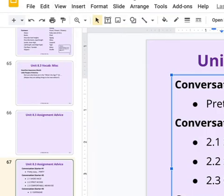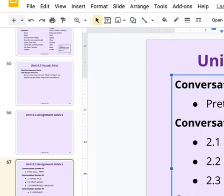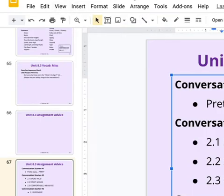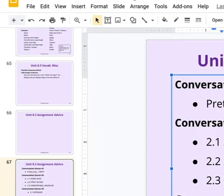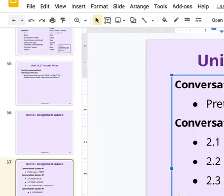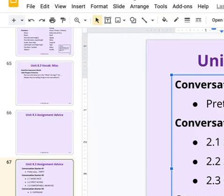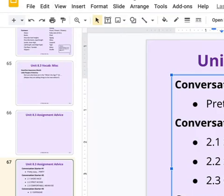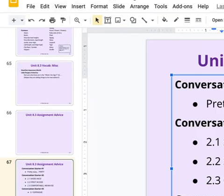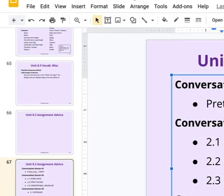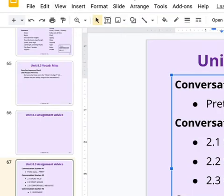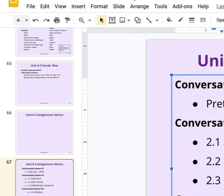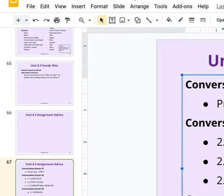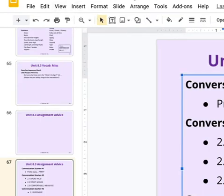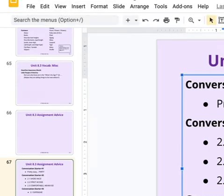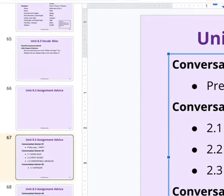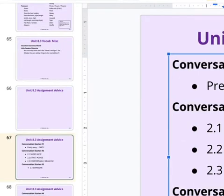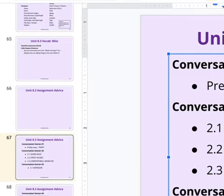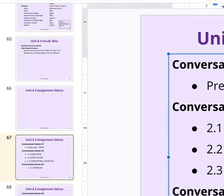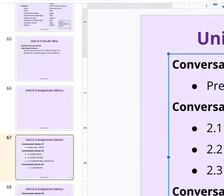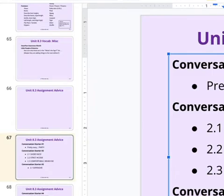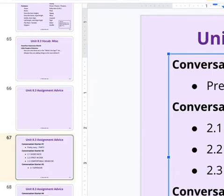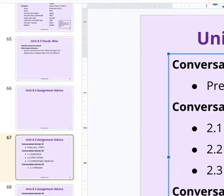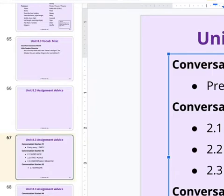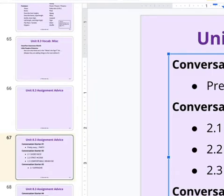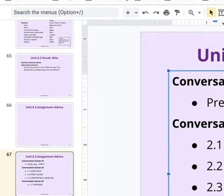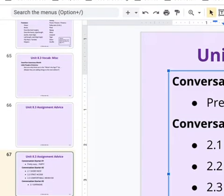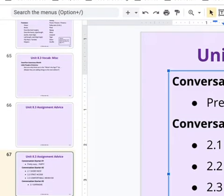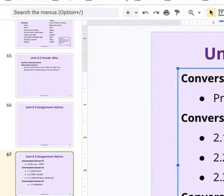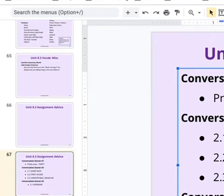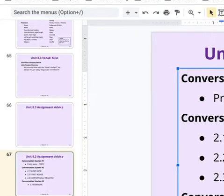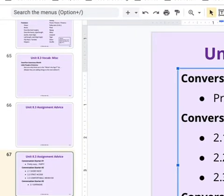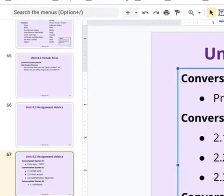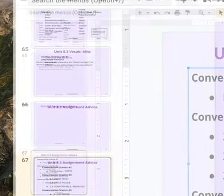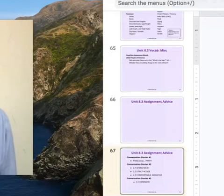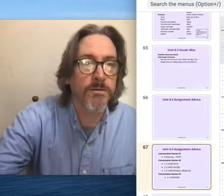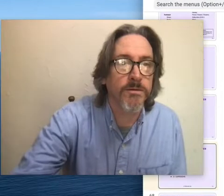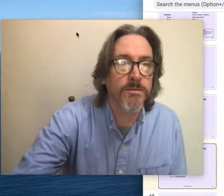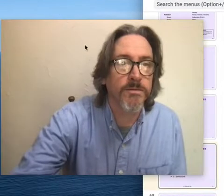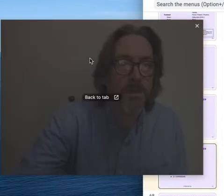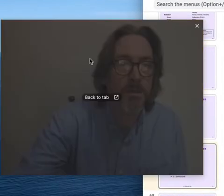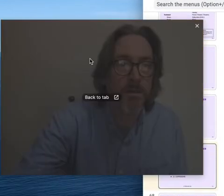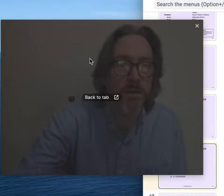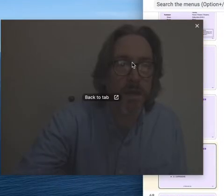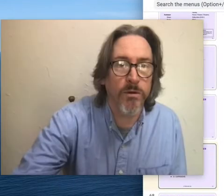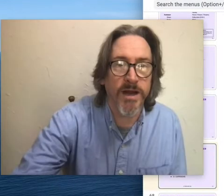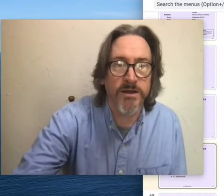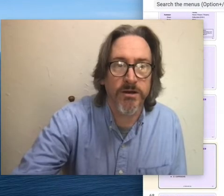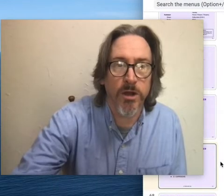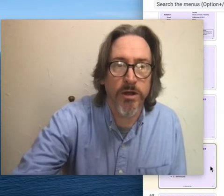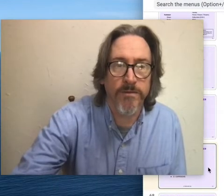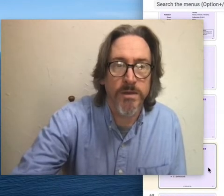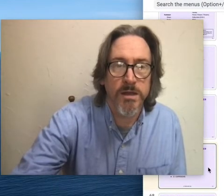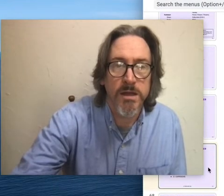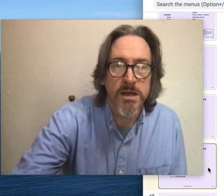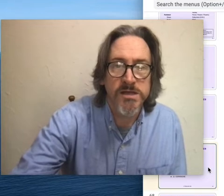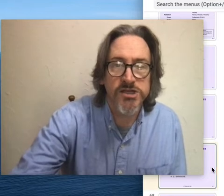mind. So we'll go back to here. We'll go back to here. And we're back to here.